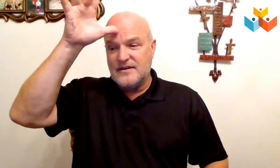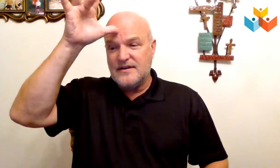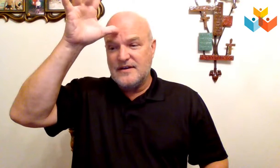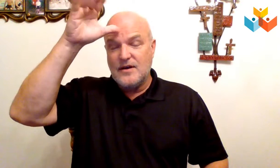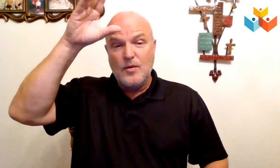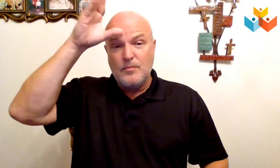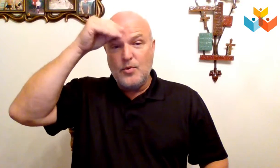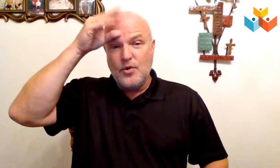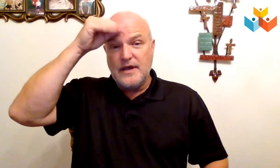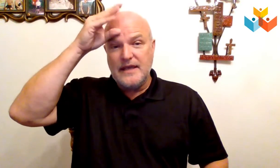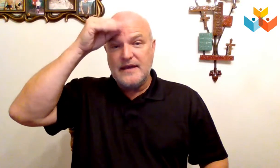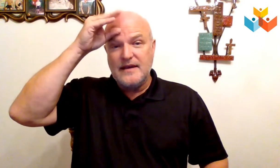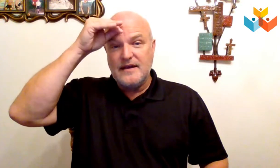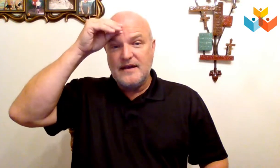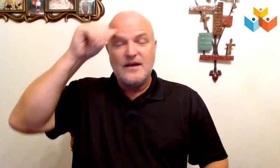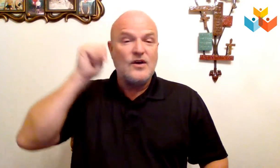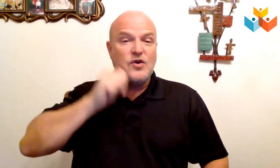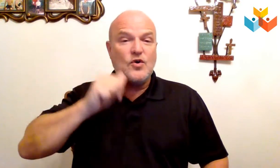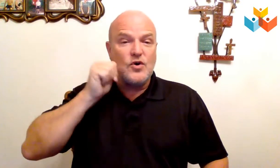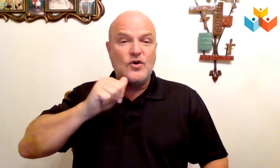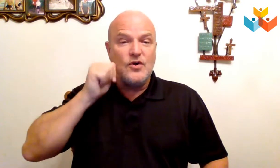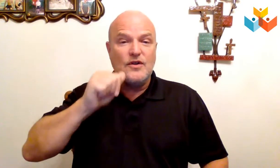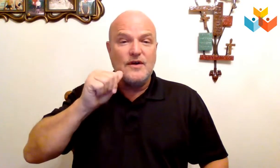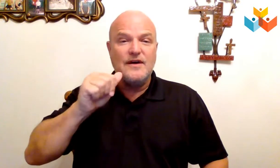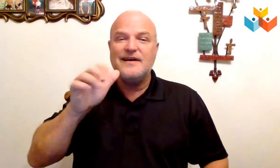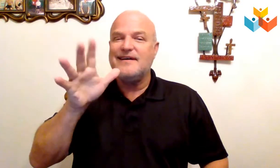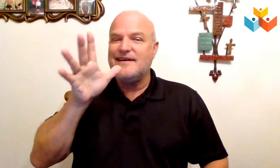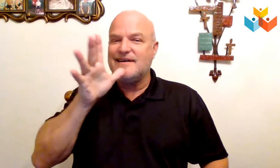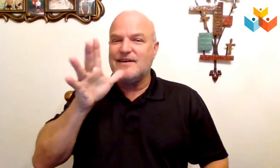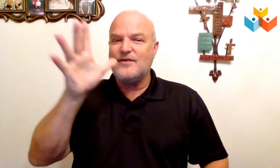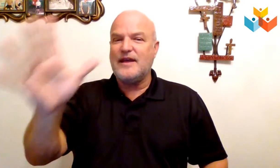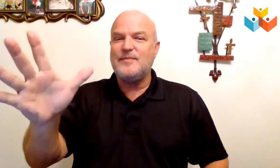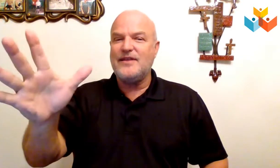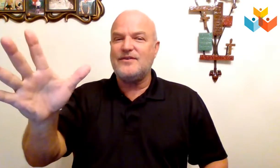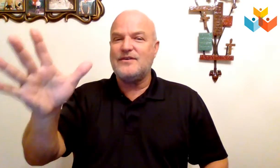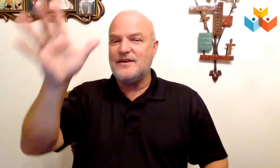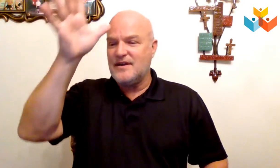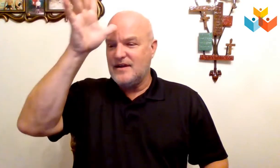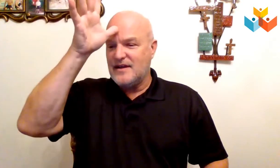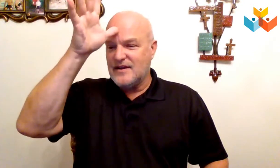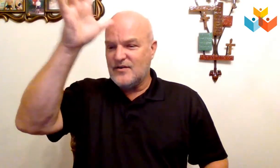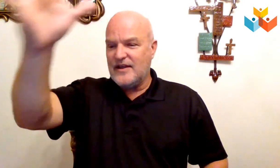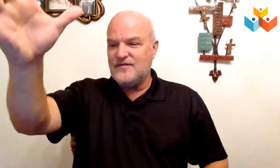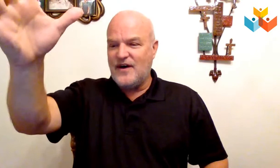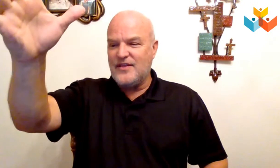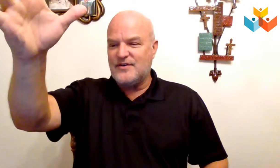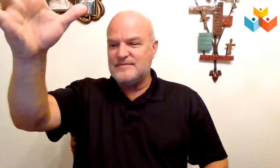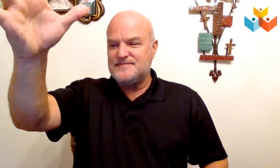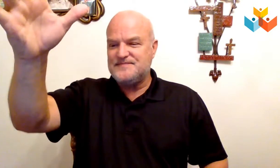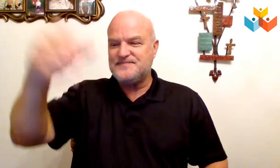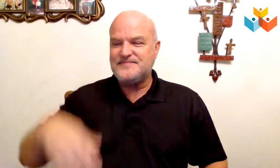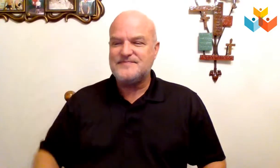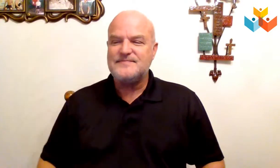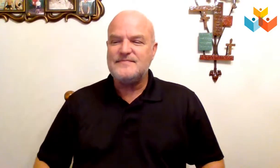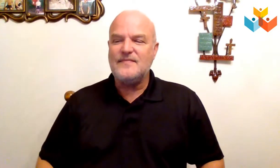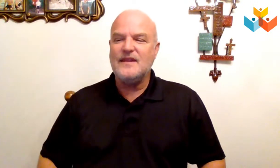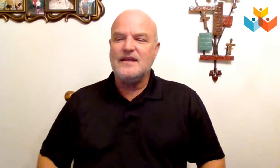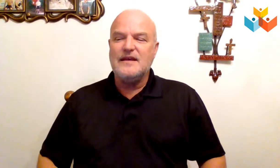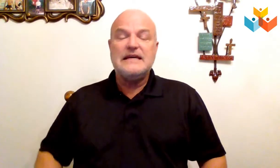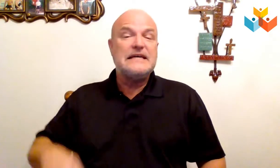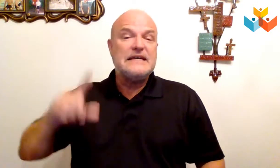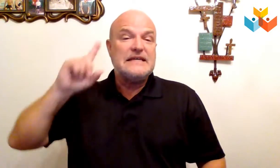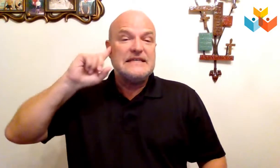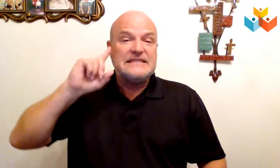Mother, father, boy, girl, grandmother,